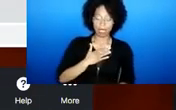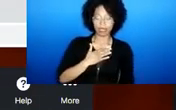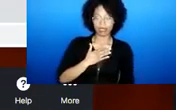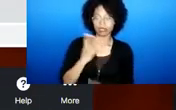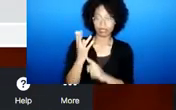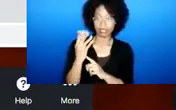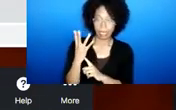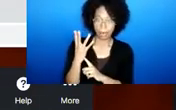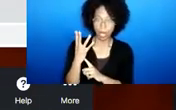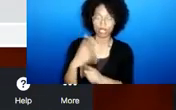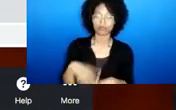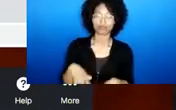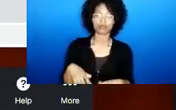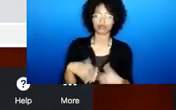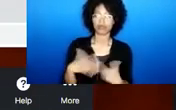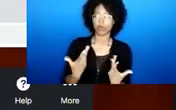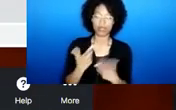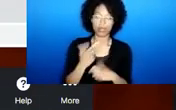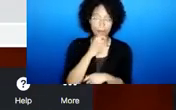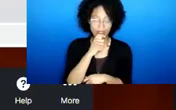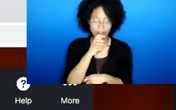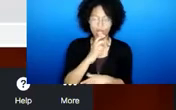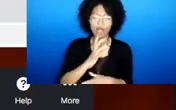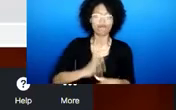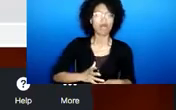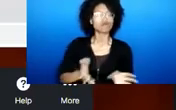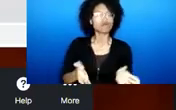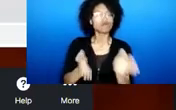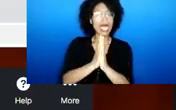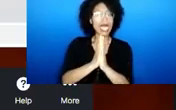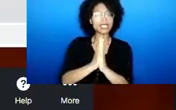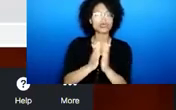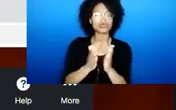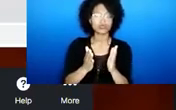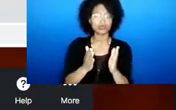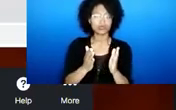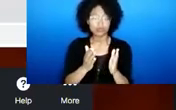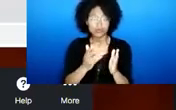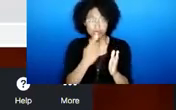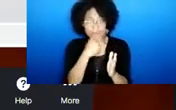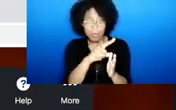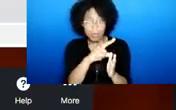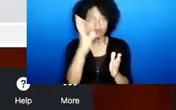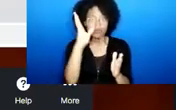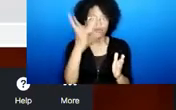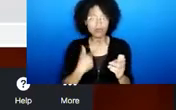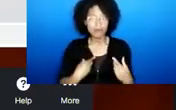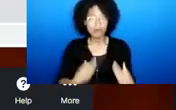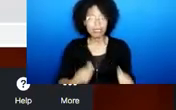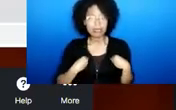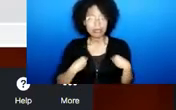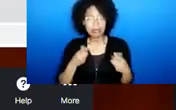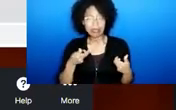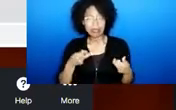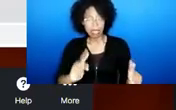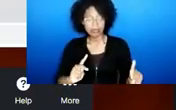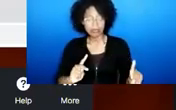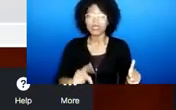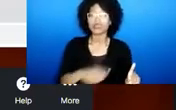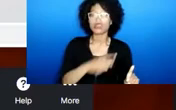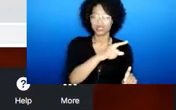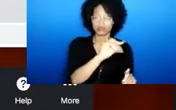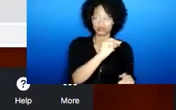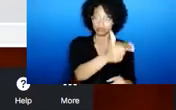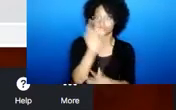camera, you will have to request access using the chat, and the presenter in that session can grant you access to